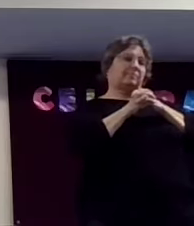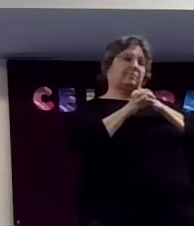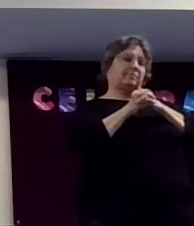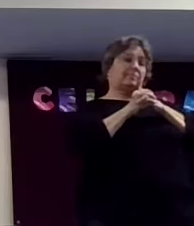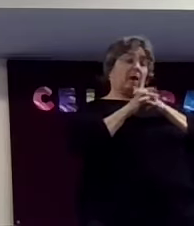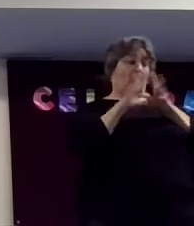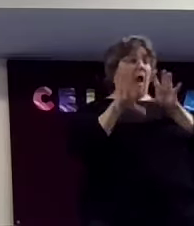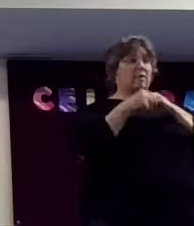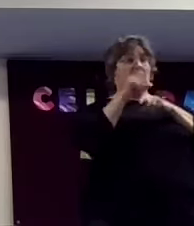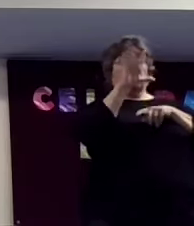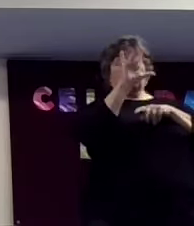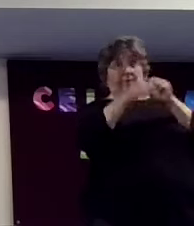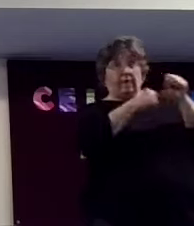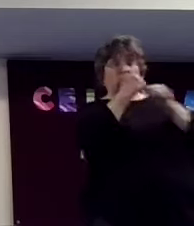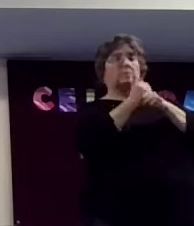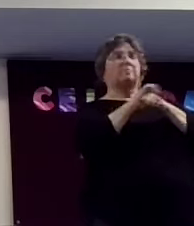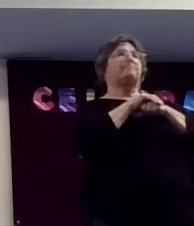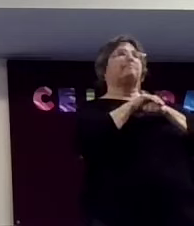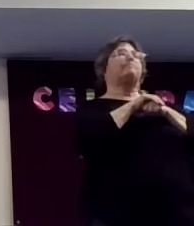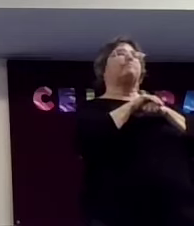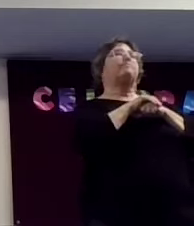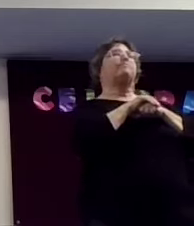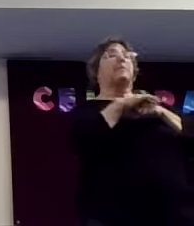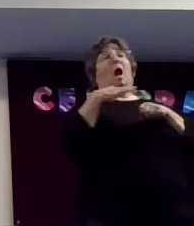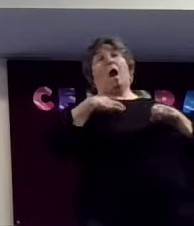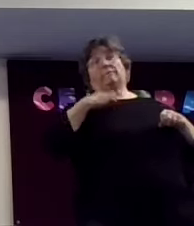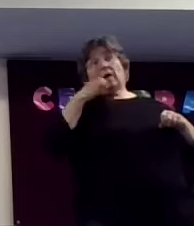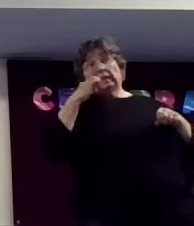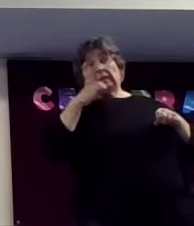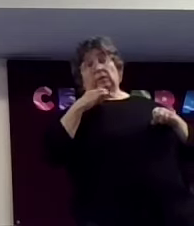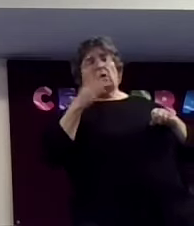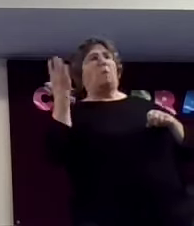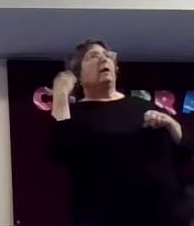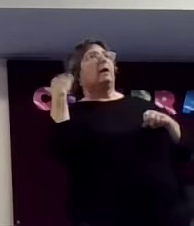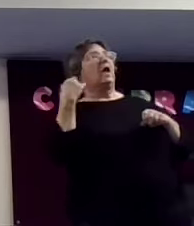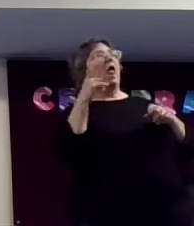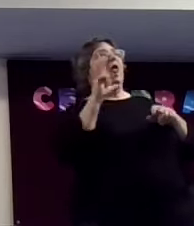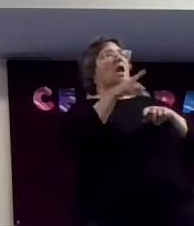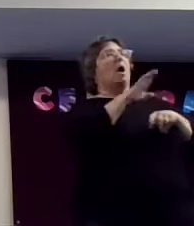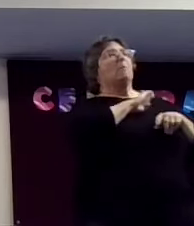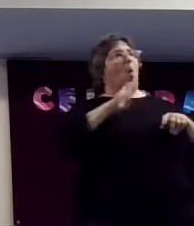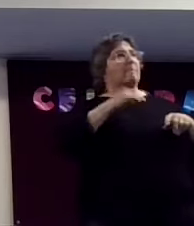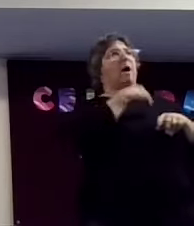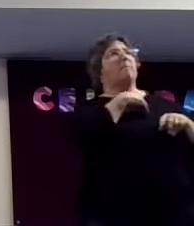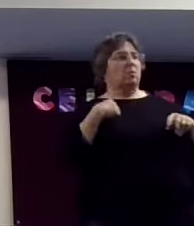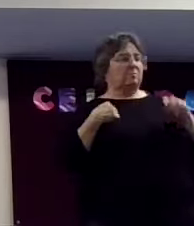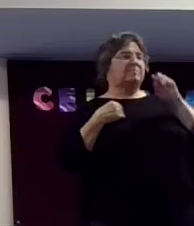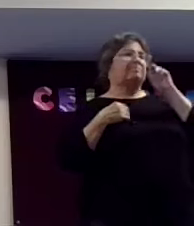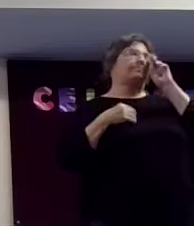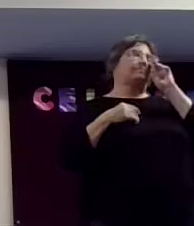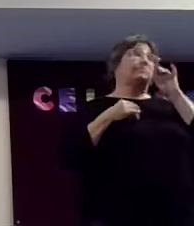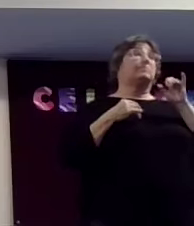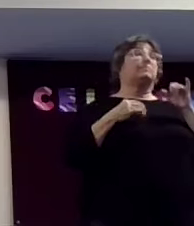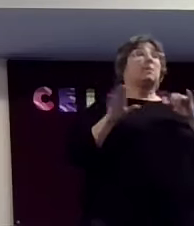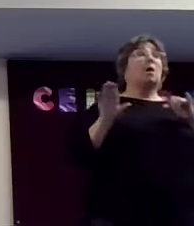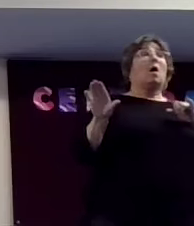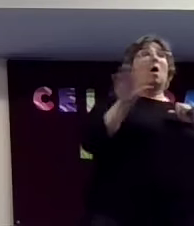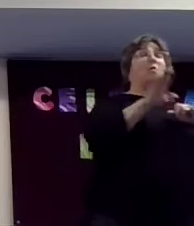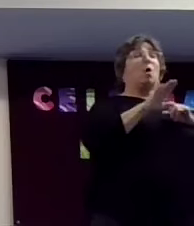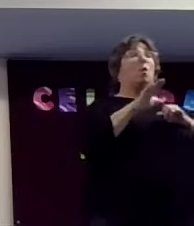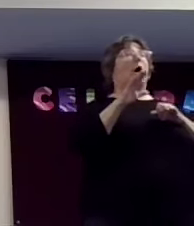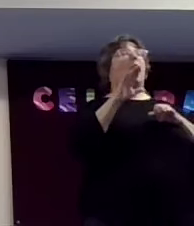I've been involved with them for 25 years, as a volunteer initially, later as a board member. And even though